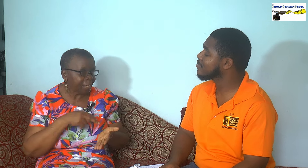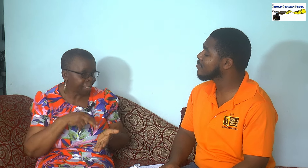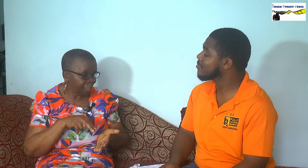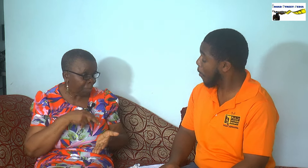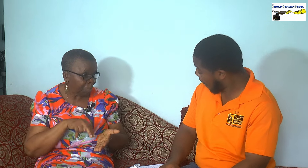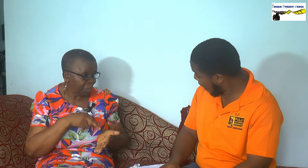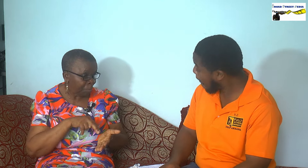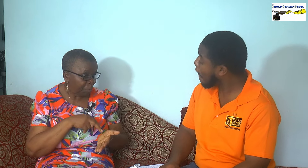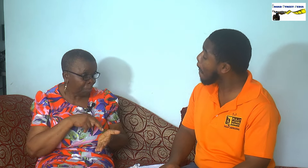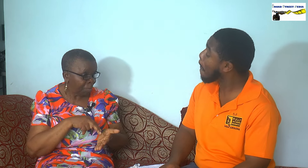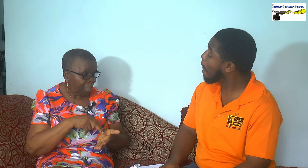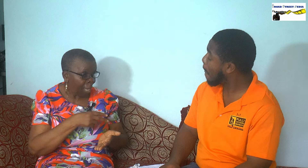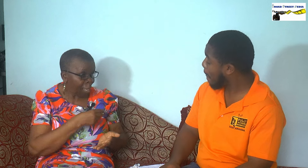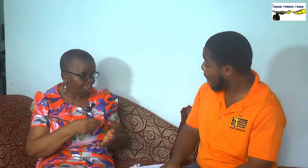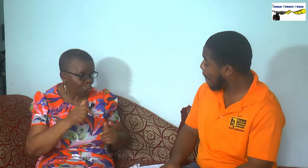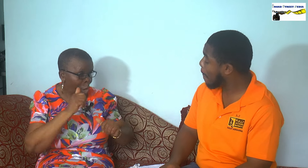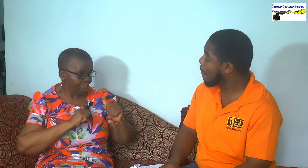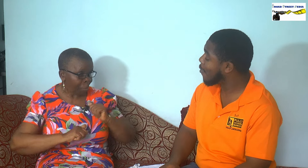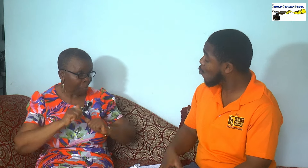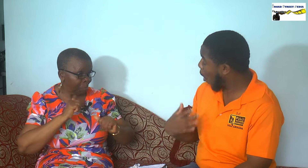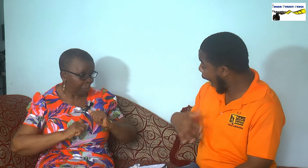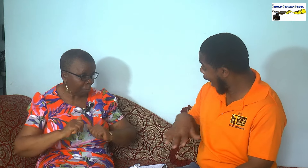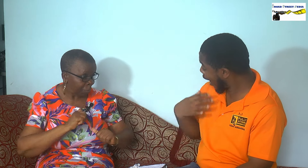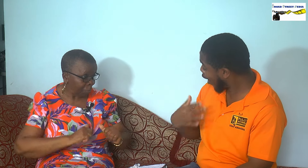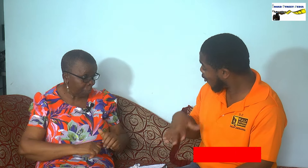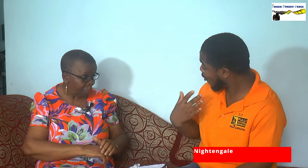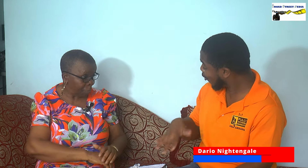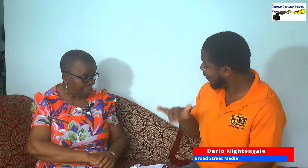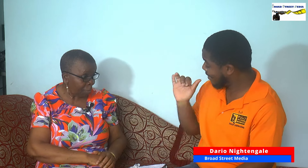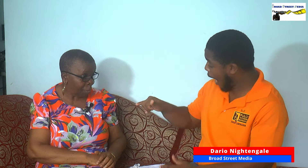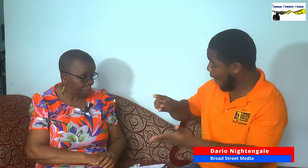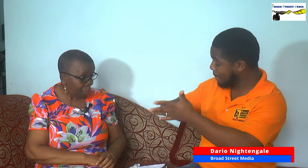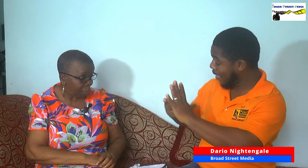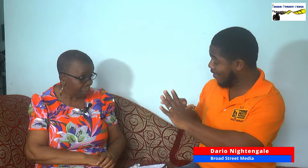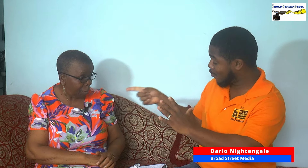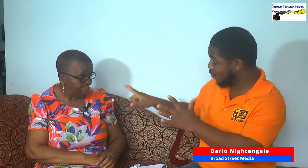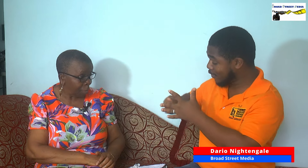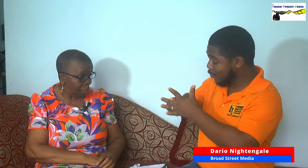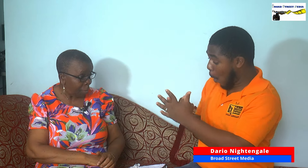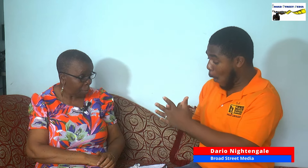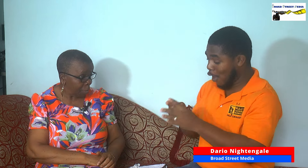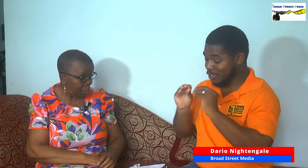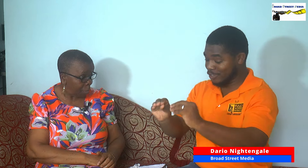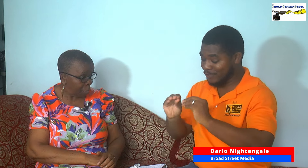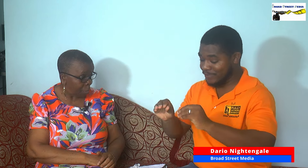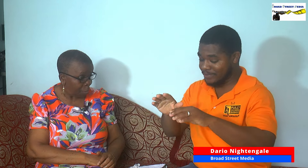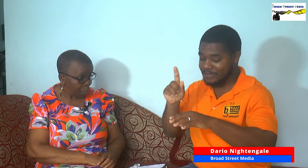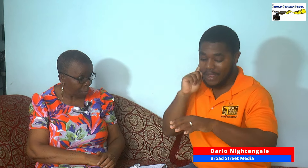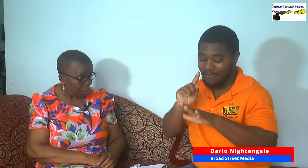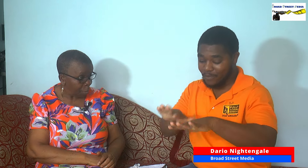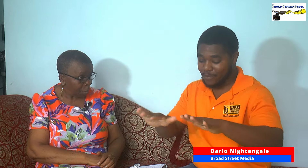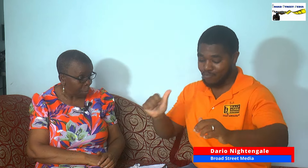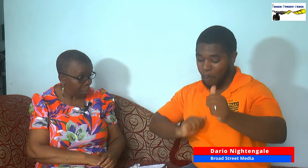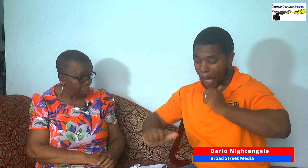dance. Oh. And drama. Wow. So that means you started teaching the